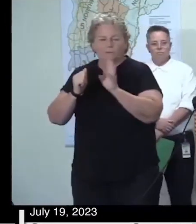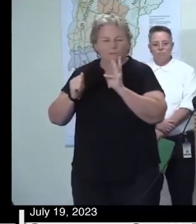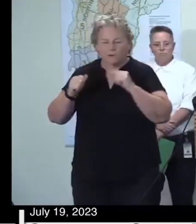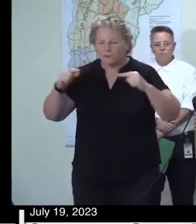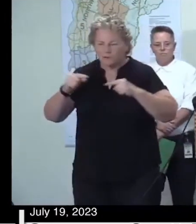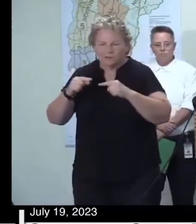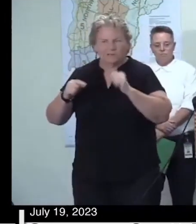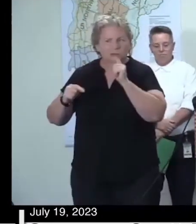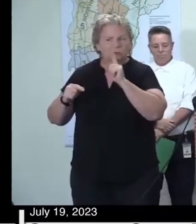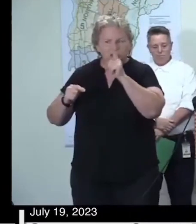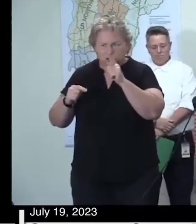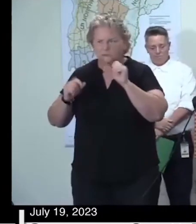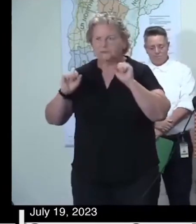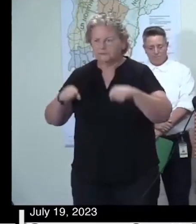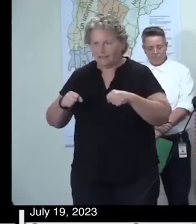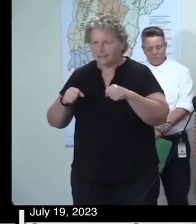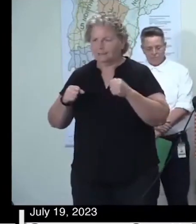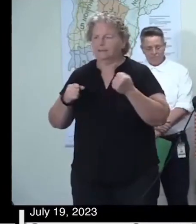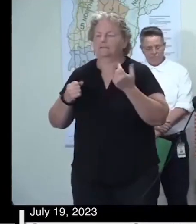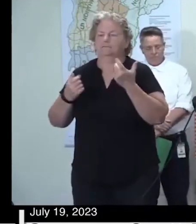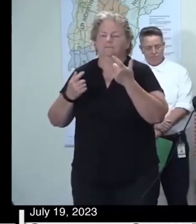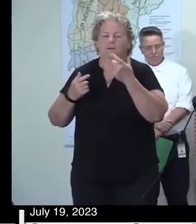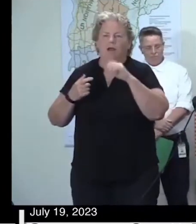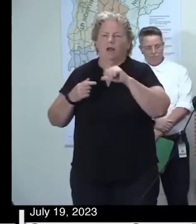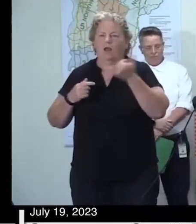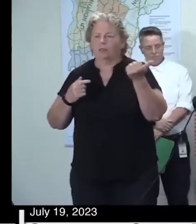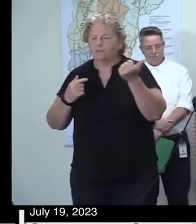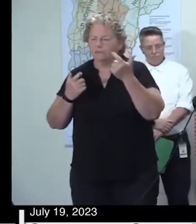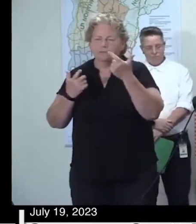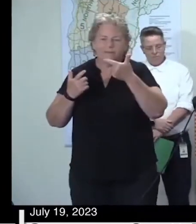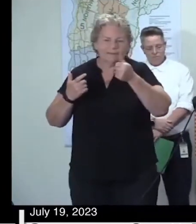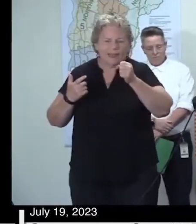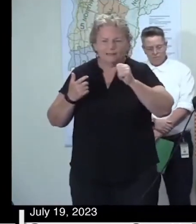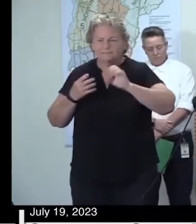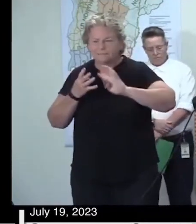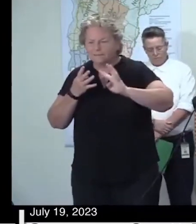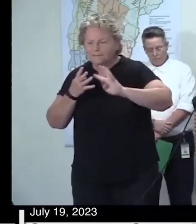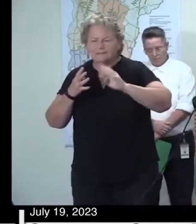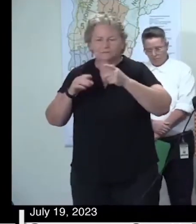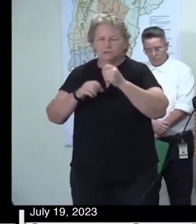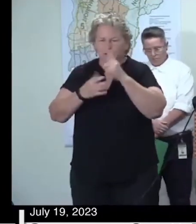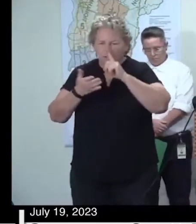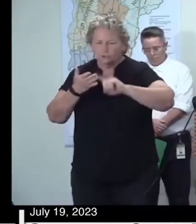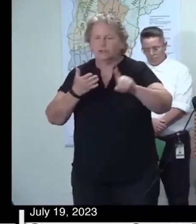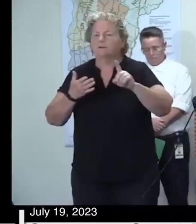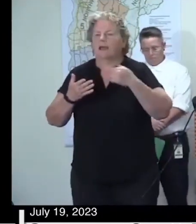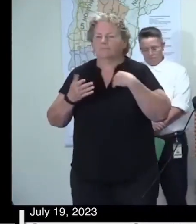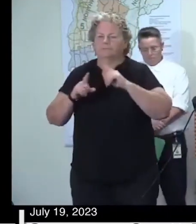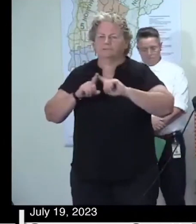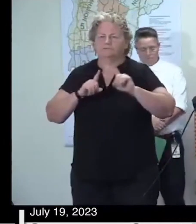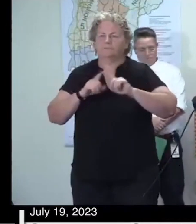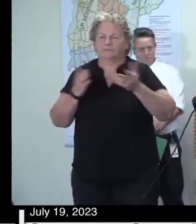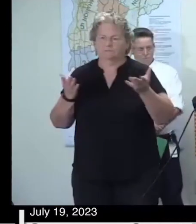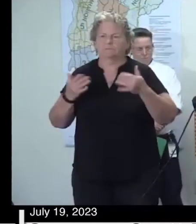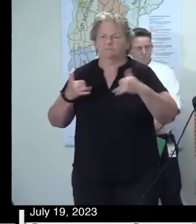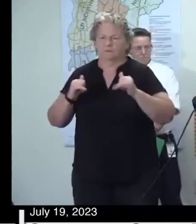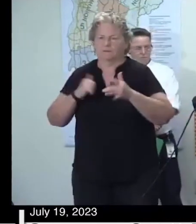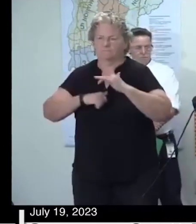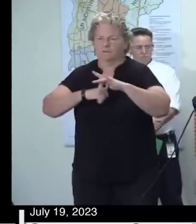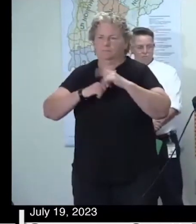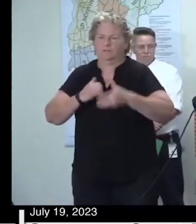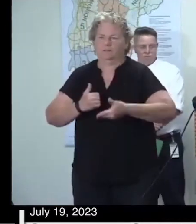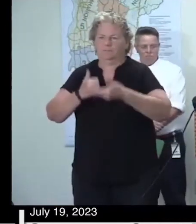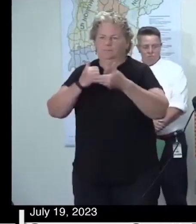issues. Many structures were evacuated with the power still on. Our teams have found water halfway up to